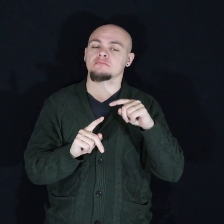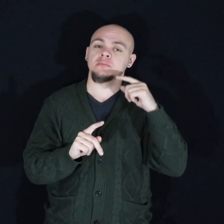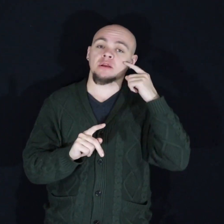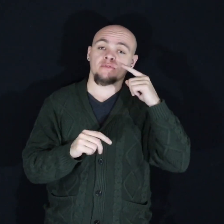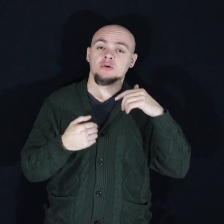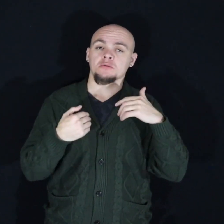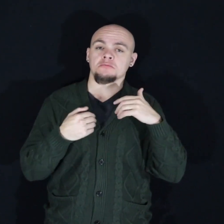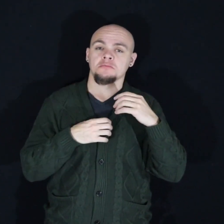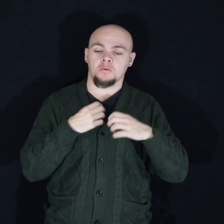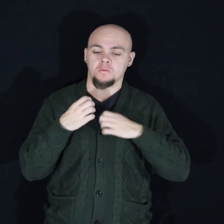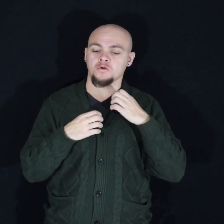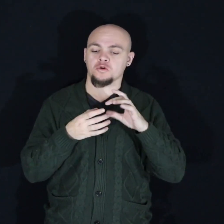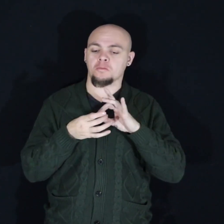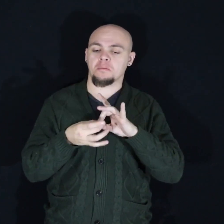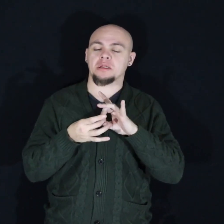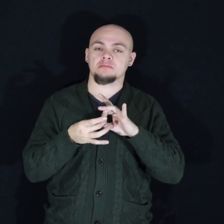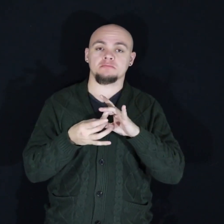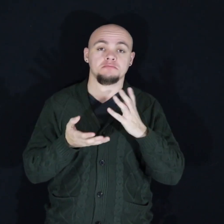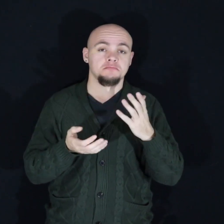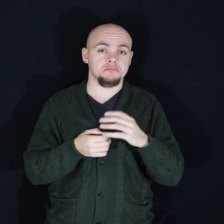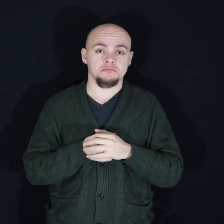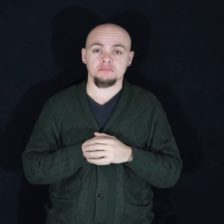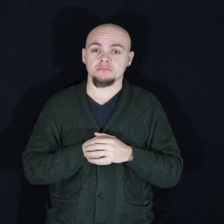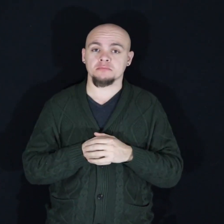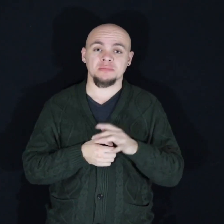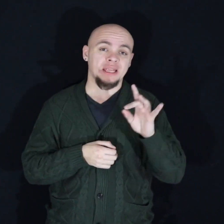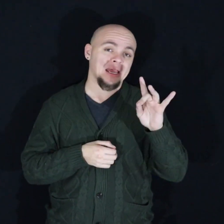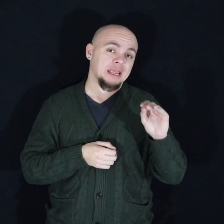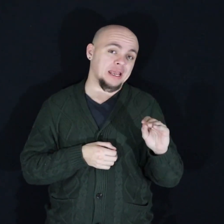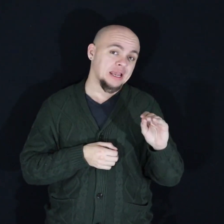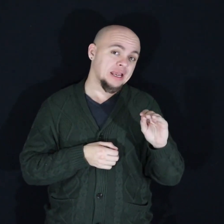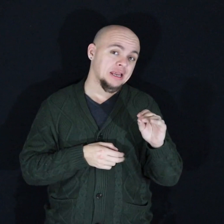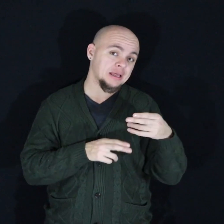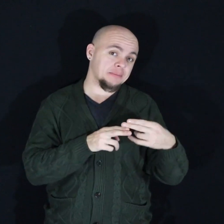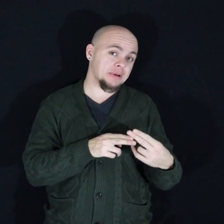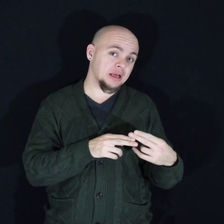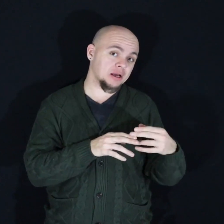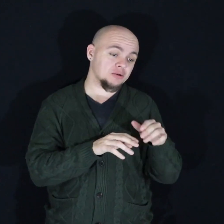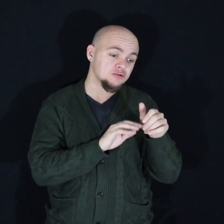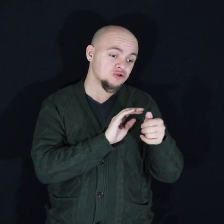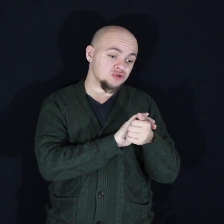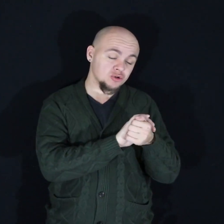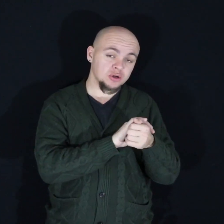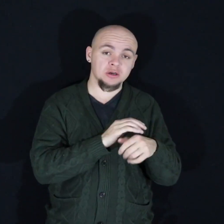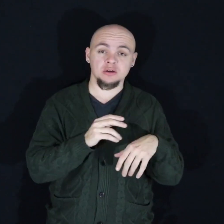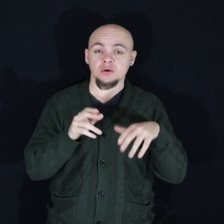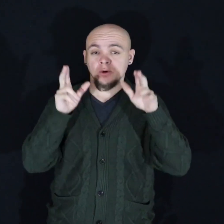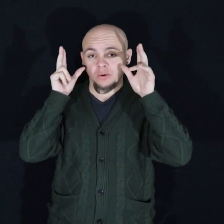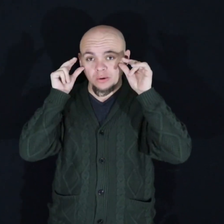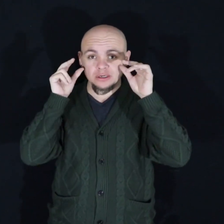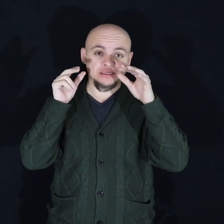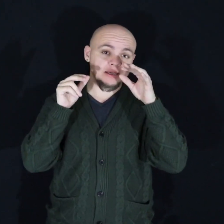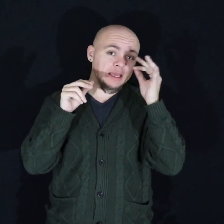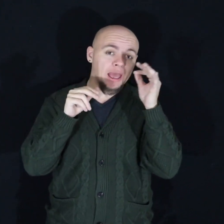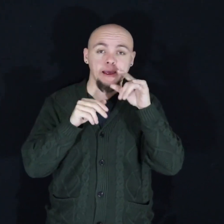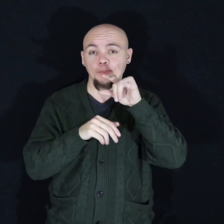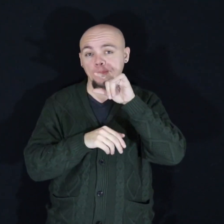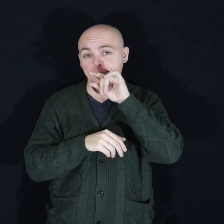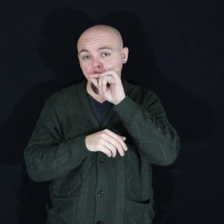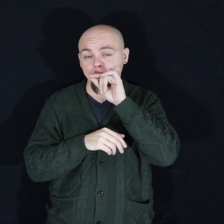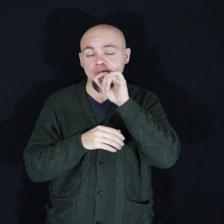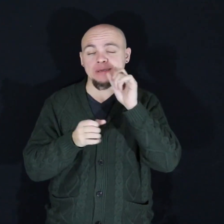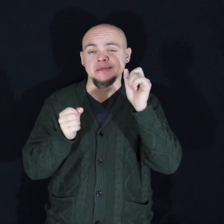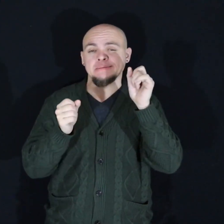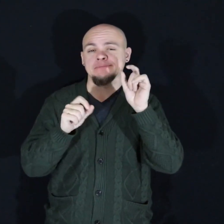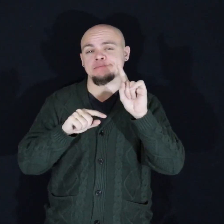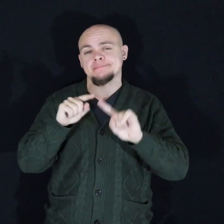this emotional bond. Whether you have a 80-pound tortoise like me, or a horse, or a cat, or a dog, or a bird, there are many